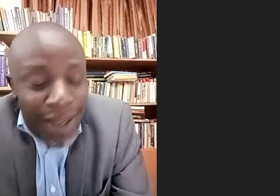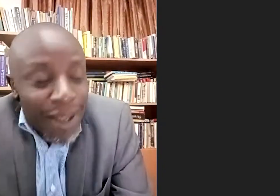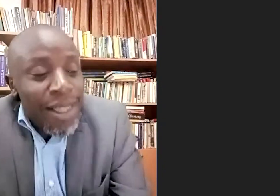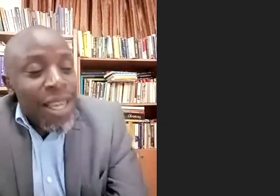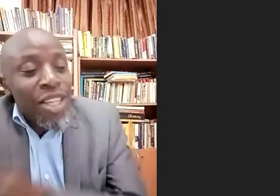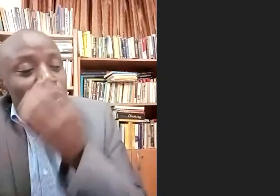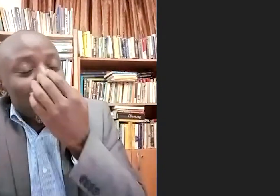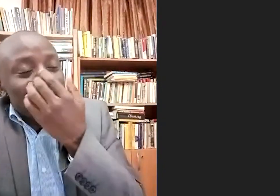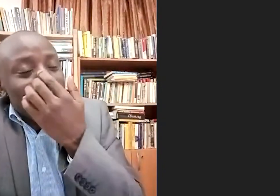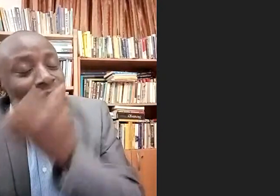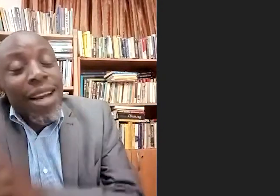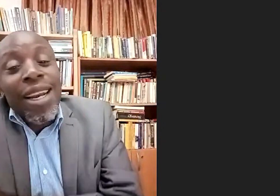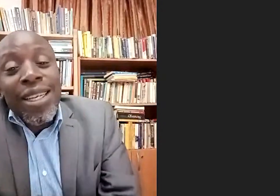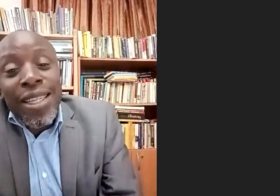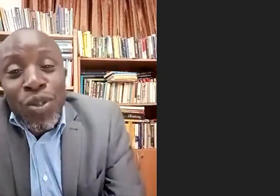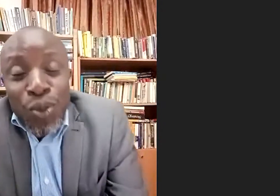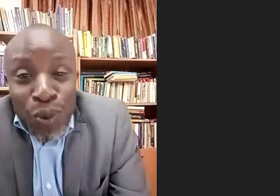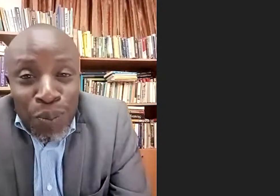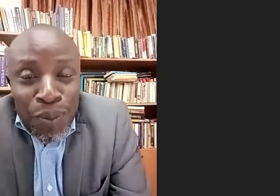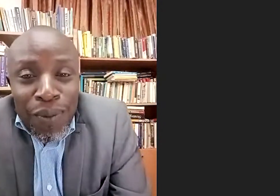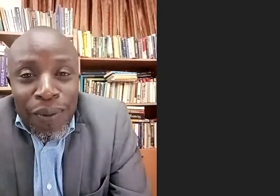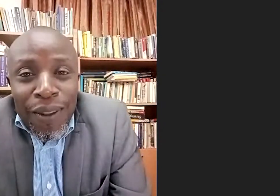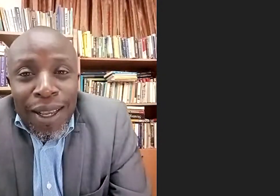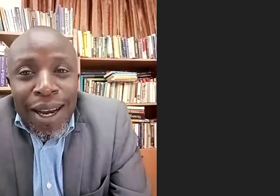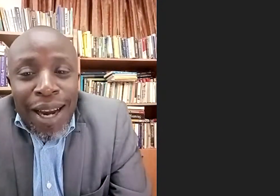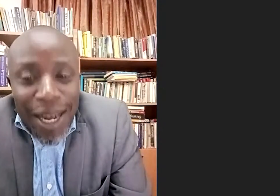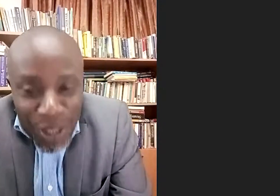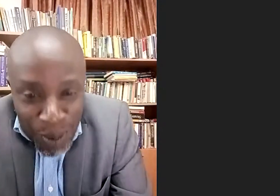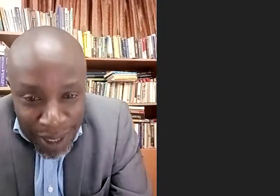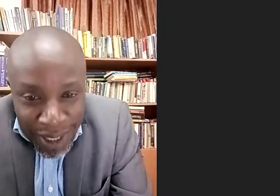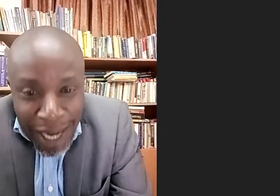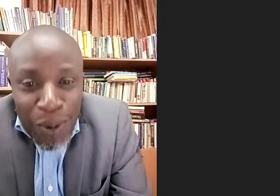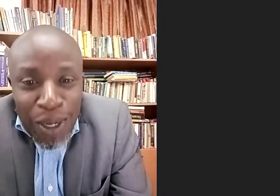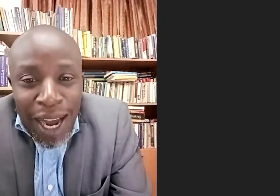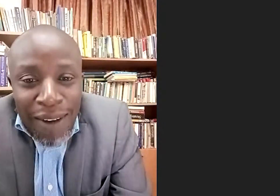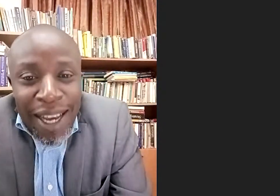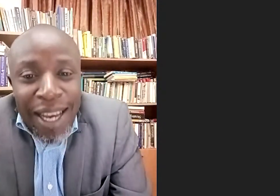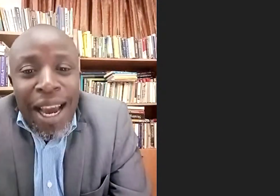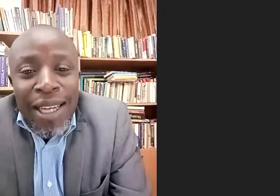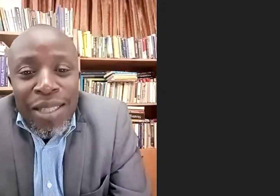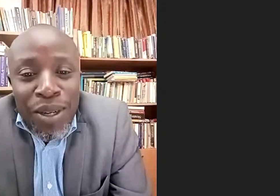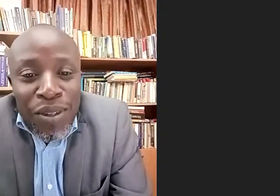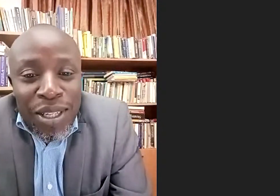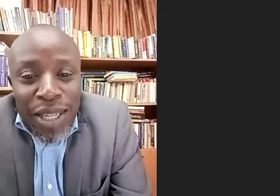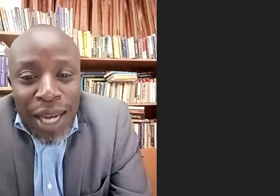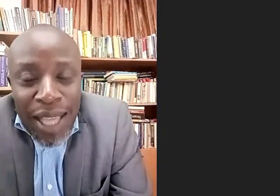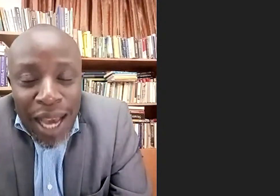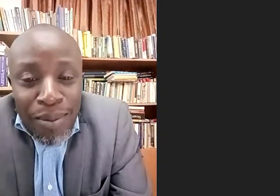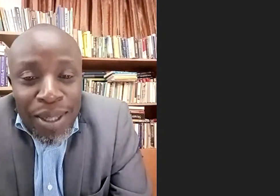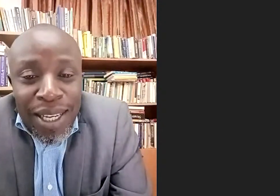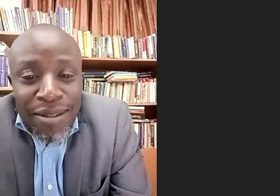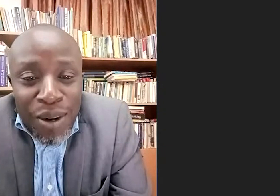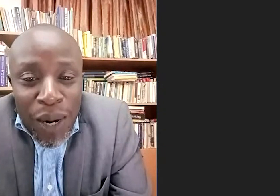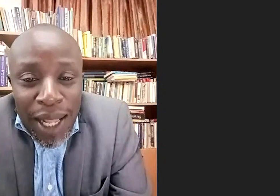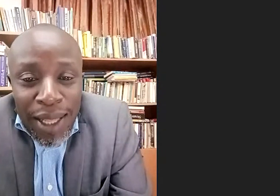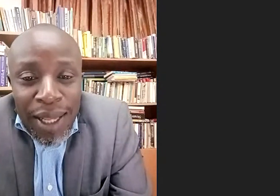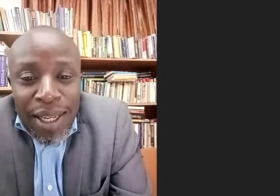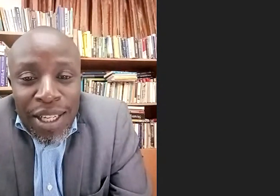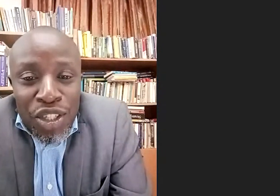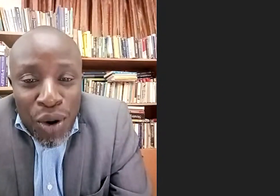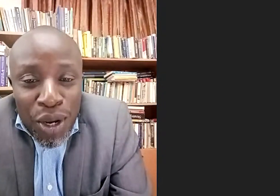crack the issues that are related to customers. And we have, I can see Pedro Diambo is saying